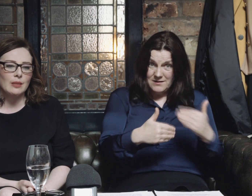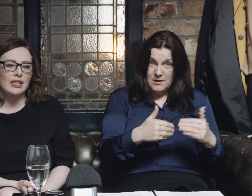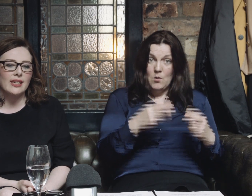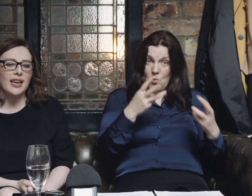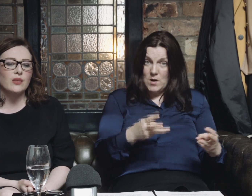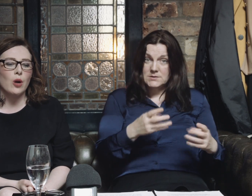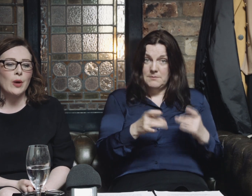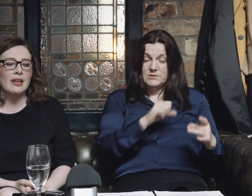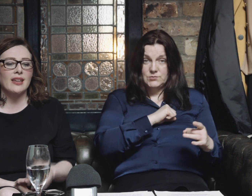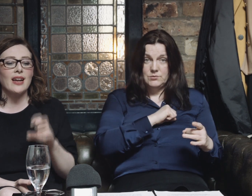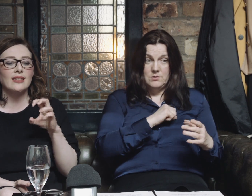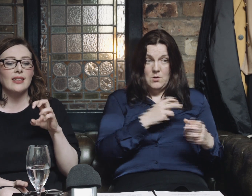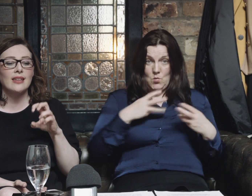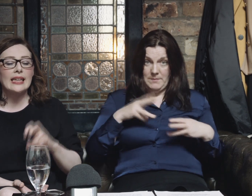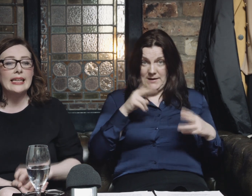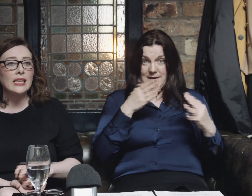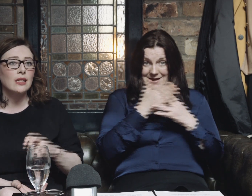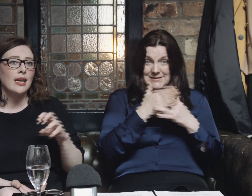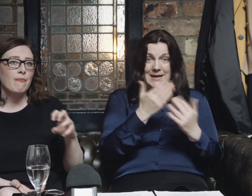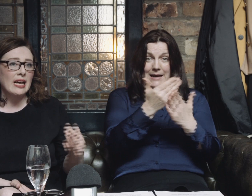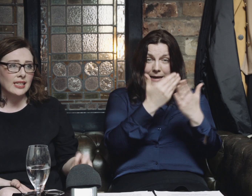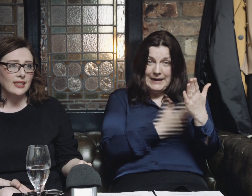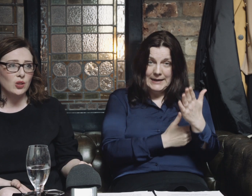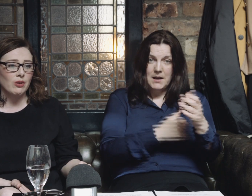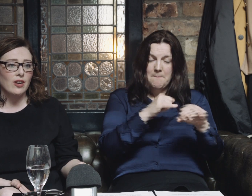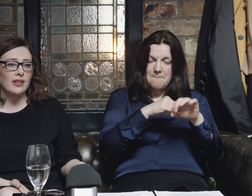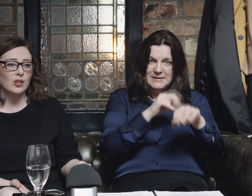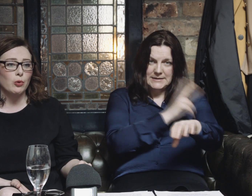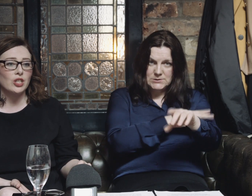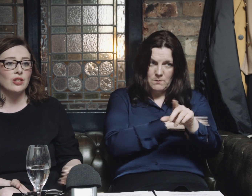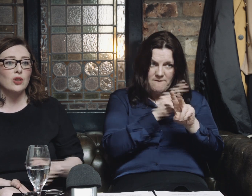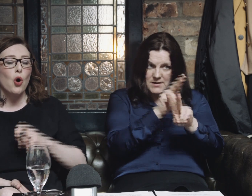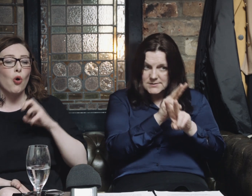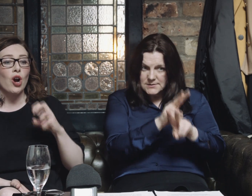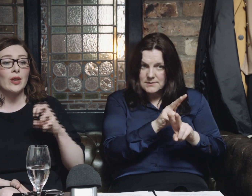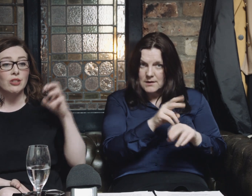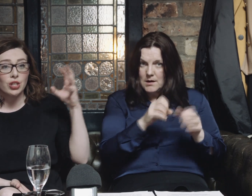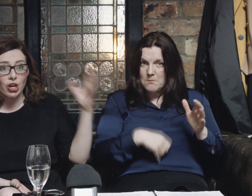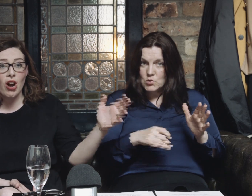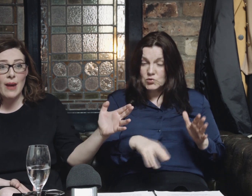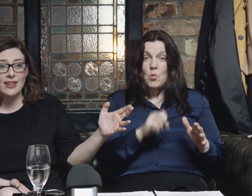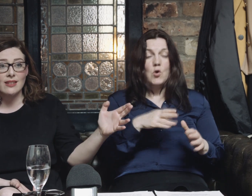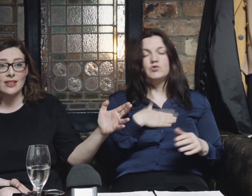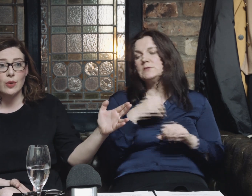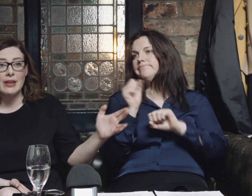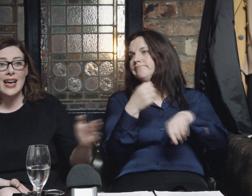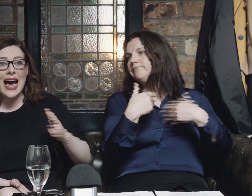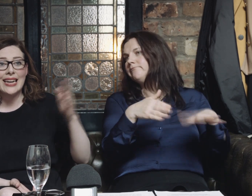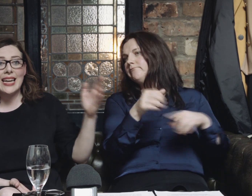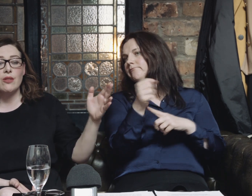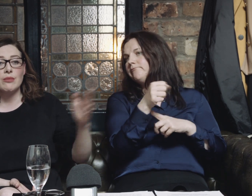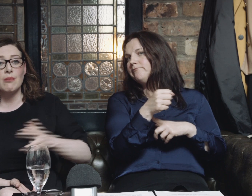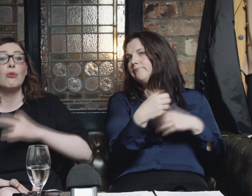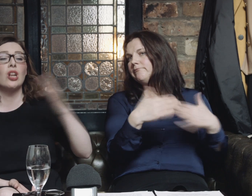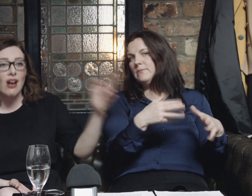want it to be a case where women can access legal, medically supervised abortions, or are we going to turn our backs on these women